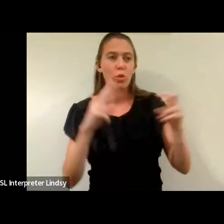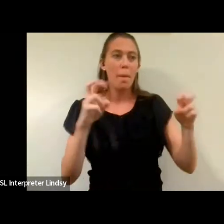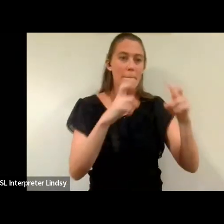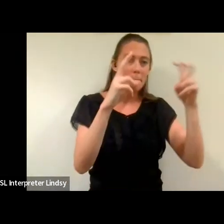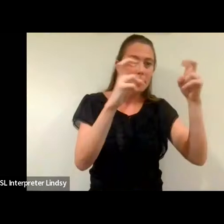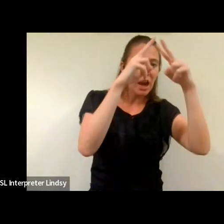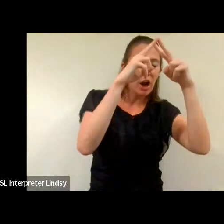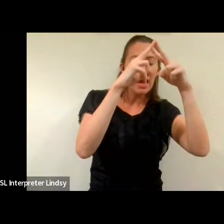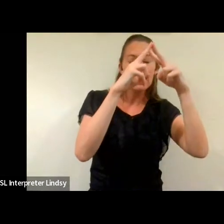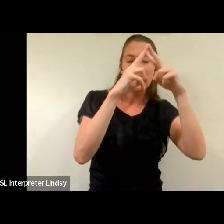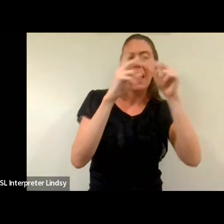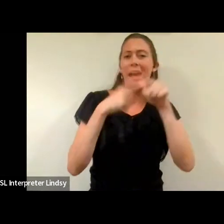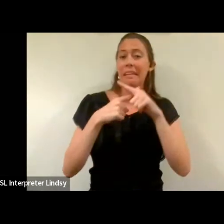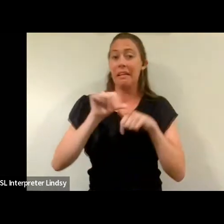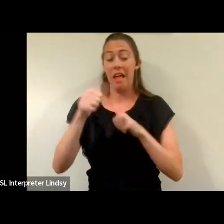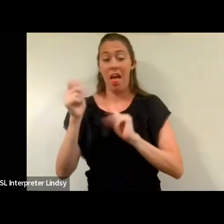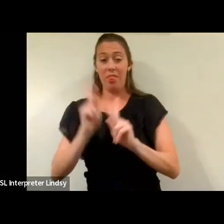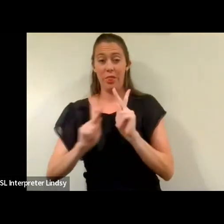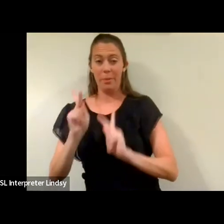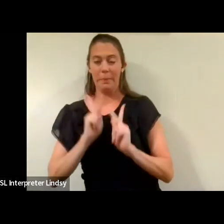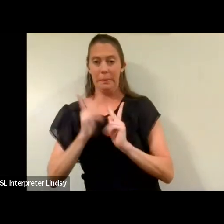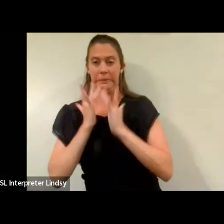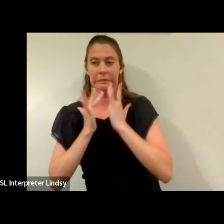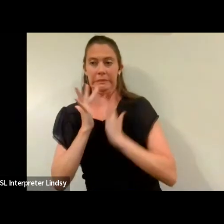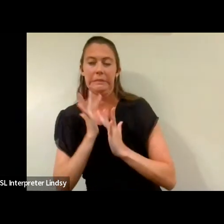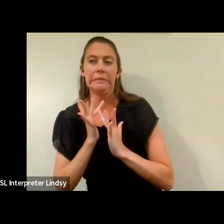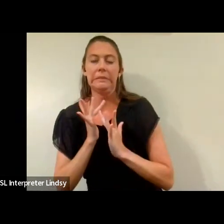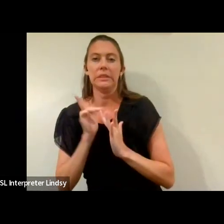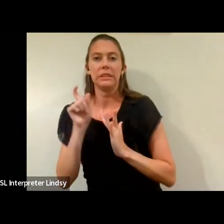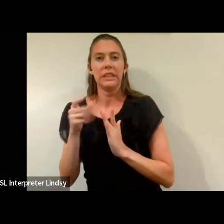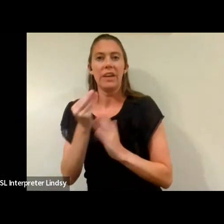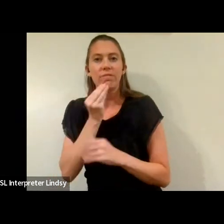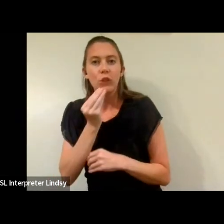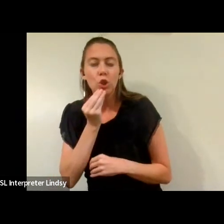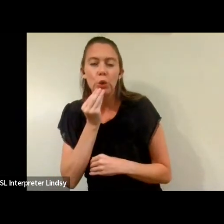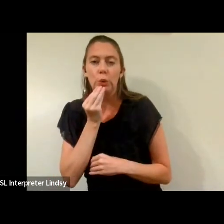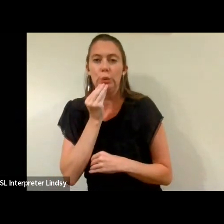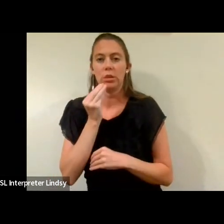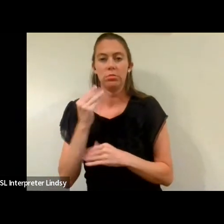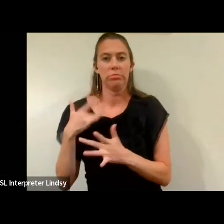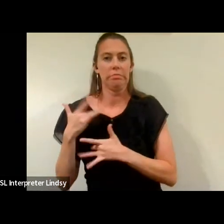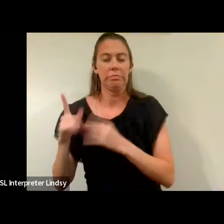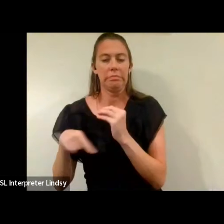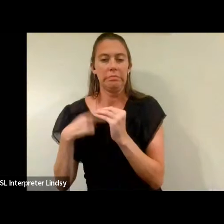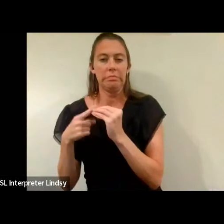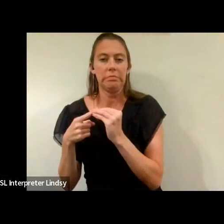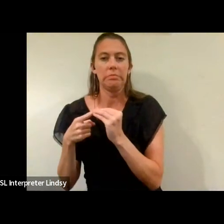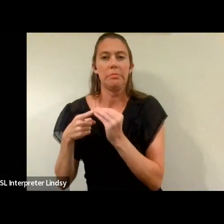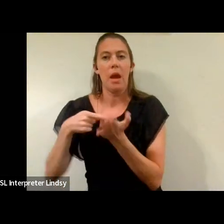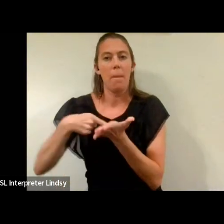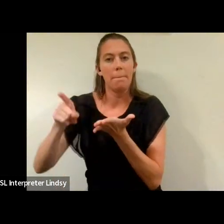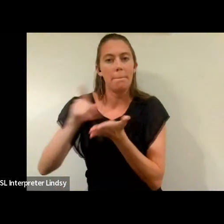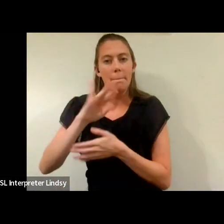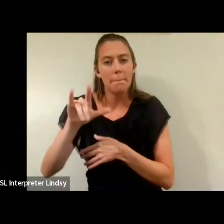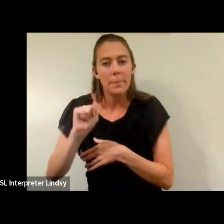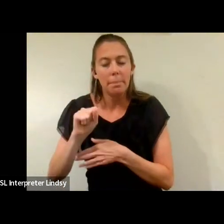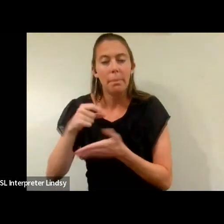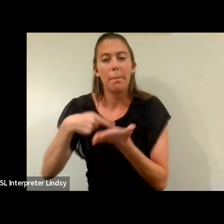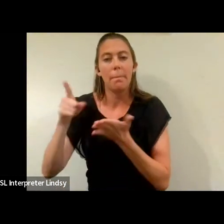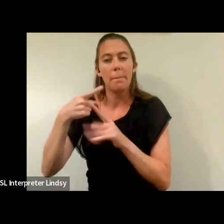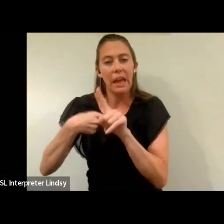Chairland, here in the unincorporated communities. And, you know, when I listen, I sit in on